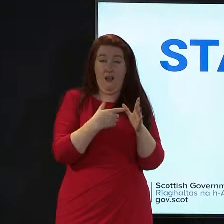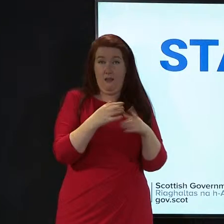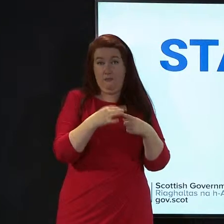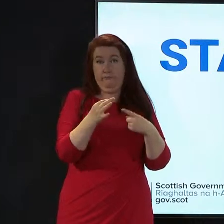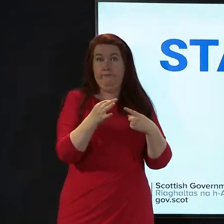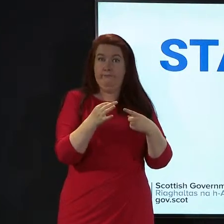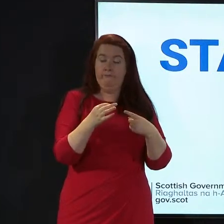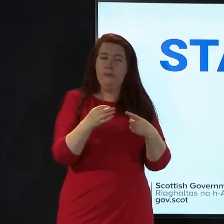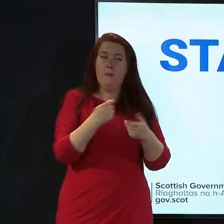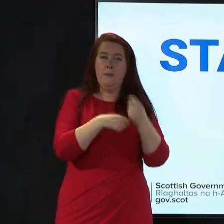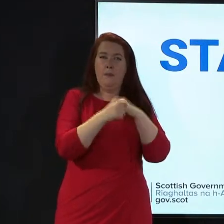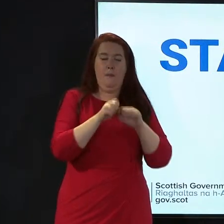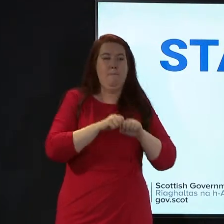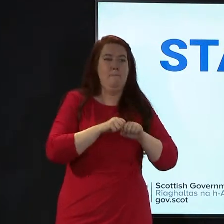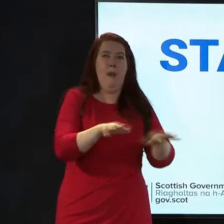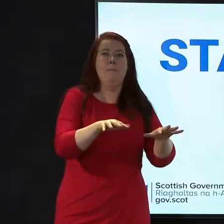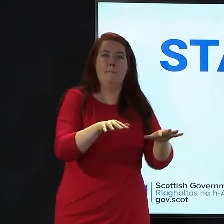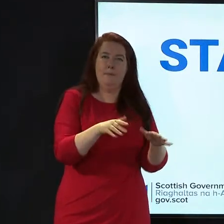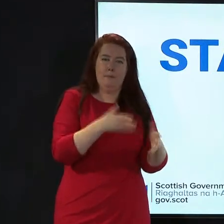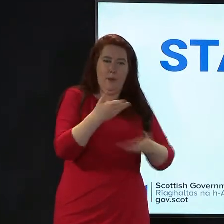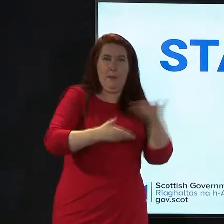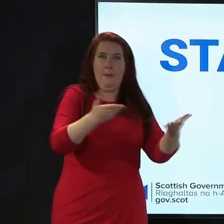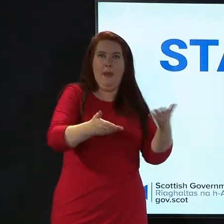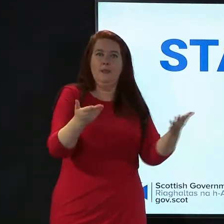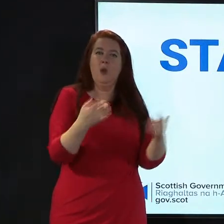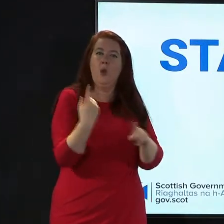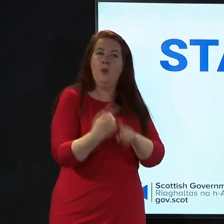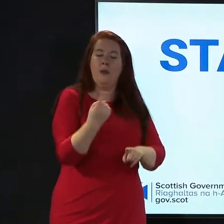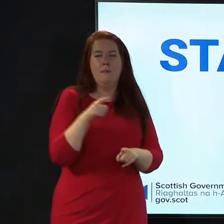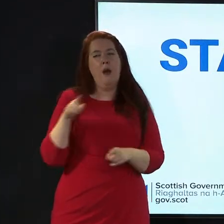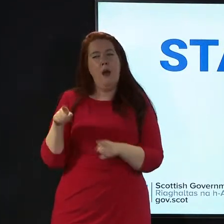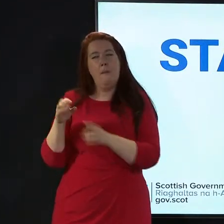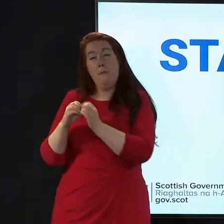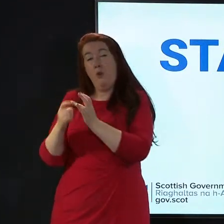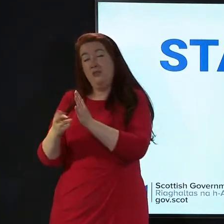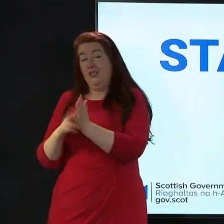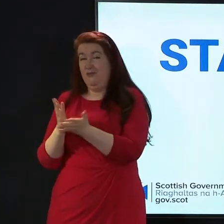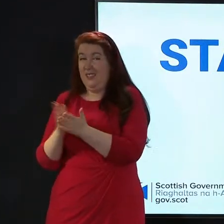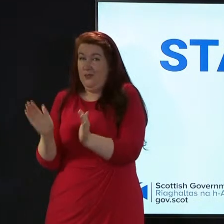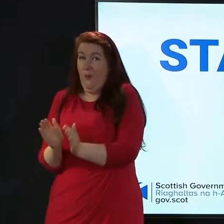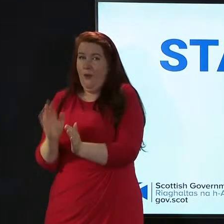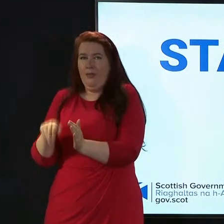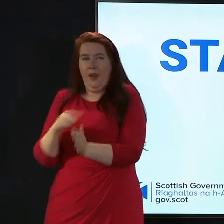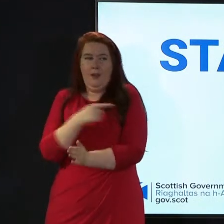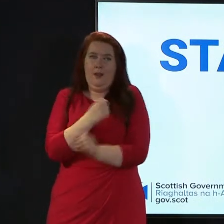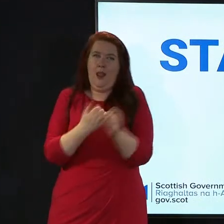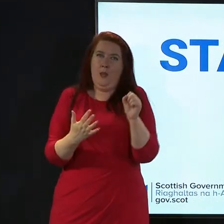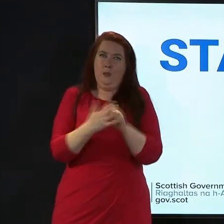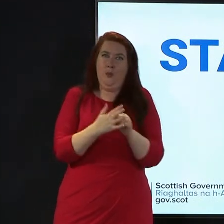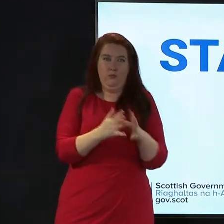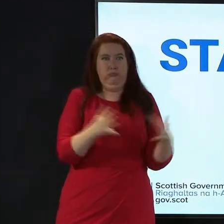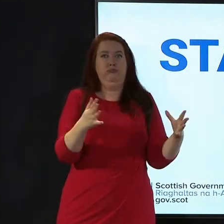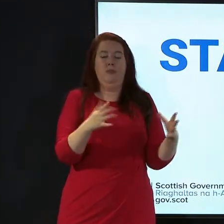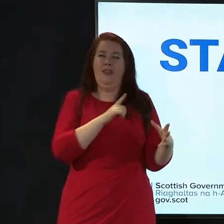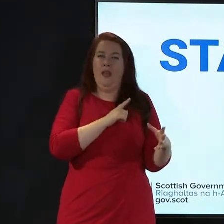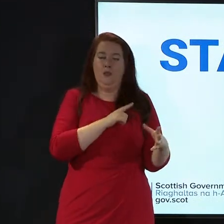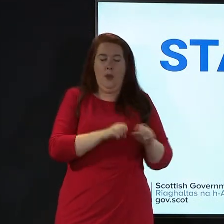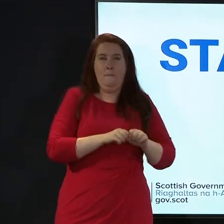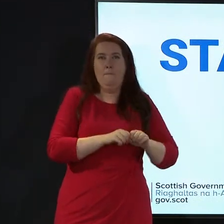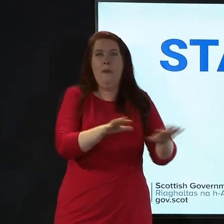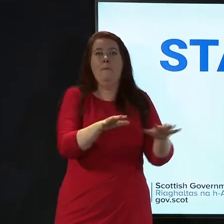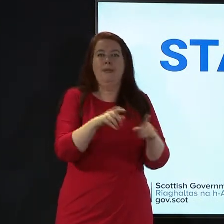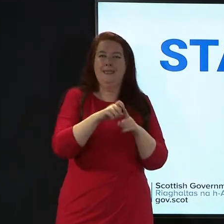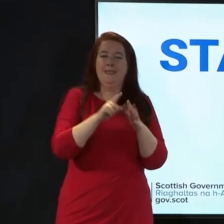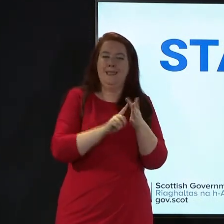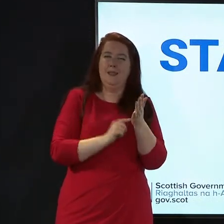possibly able to spread more quickly and more extensively than in England in